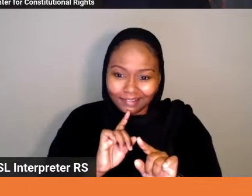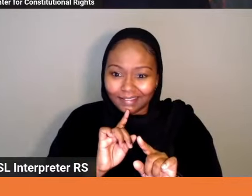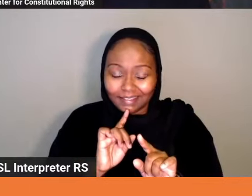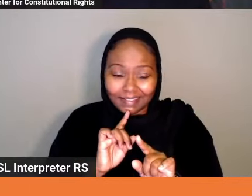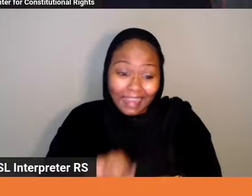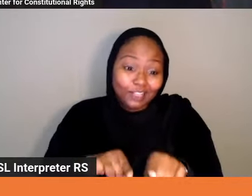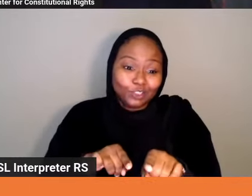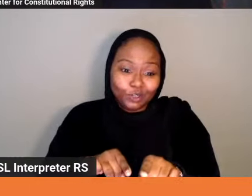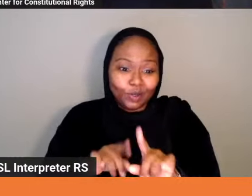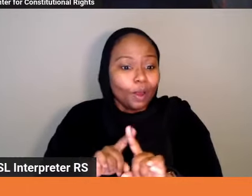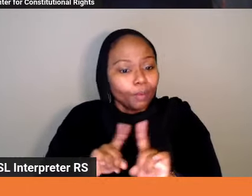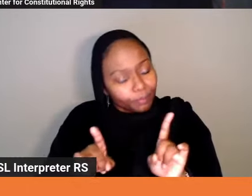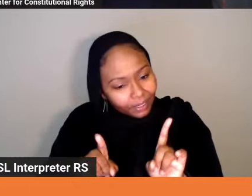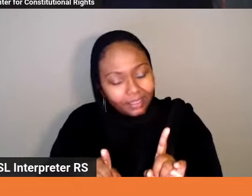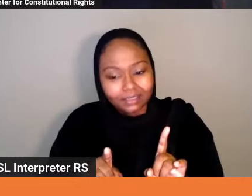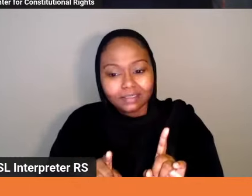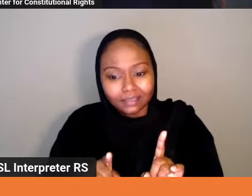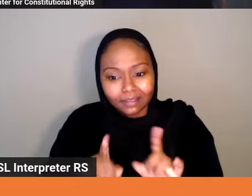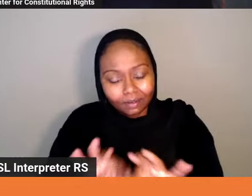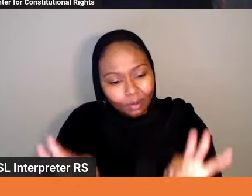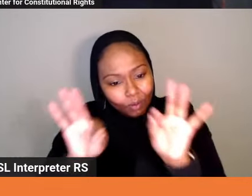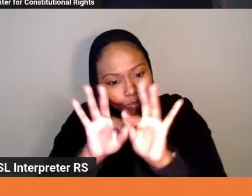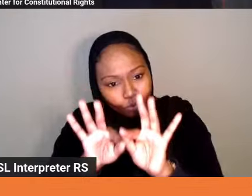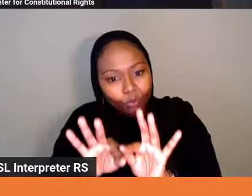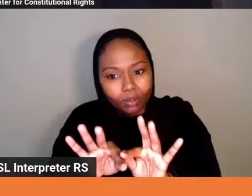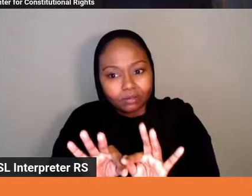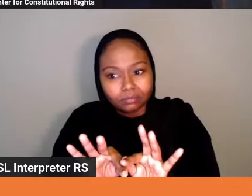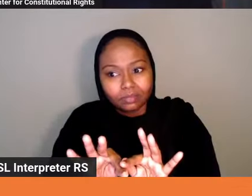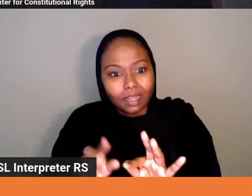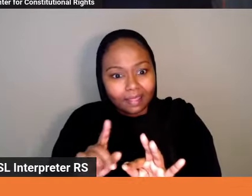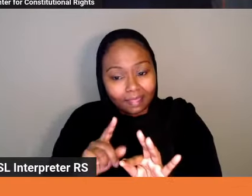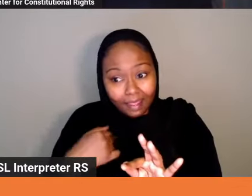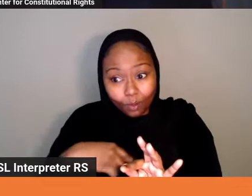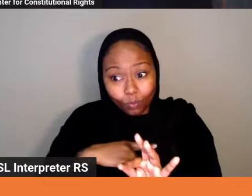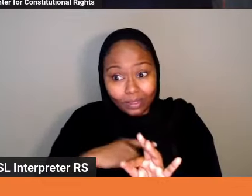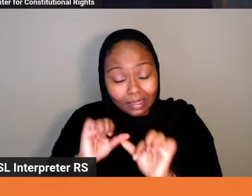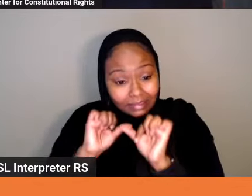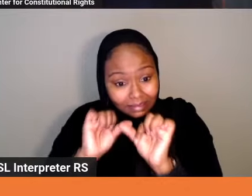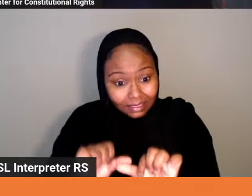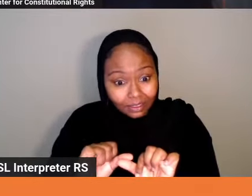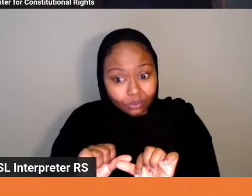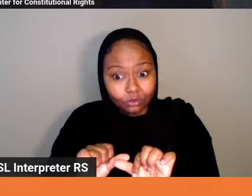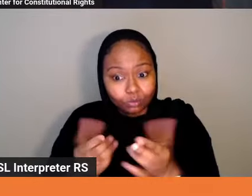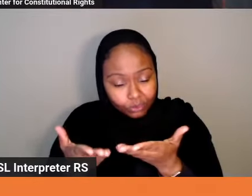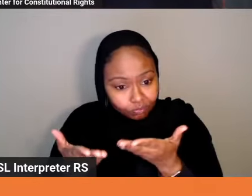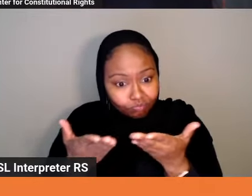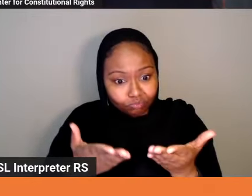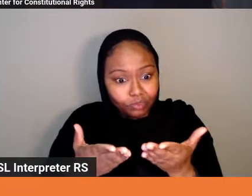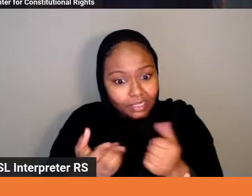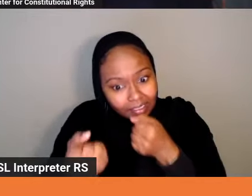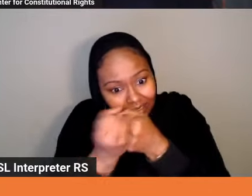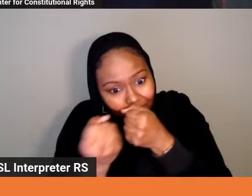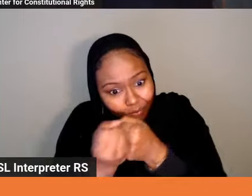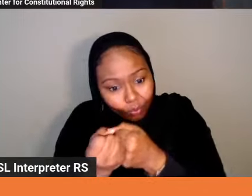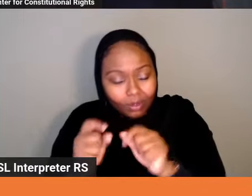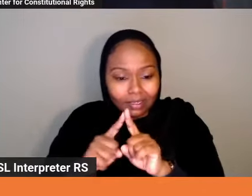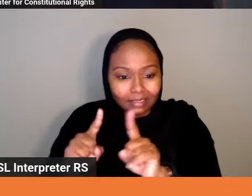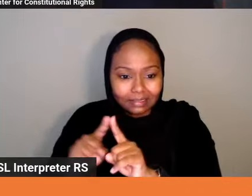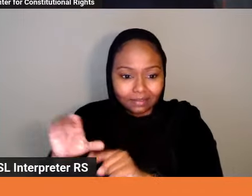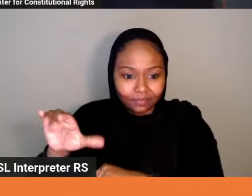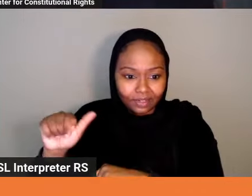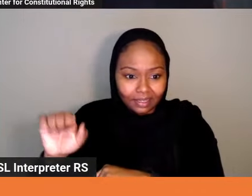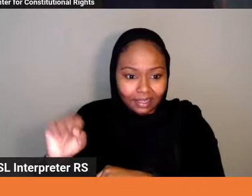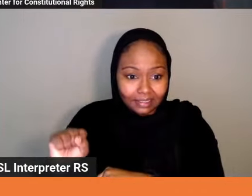important place that we continue to bring these cases. And that is part of why right now the Center for Constitutional Rights